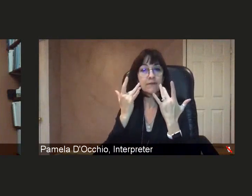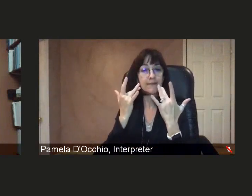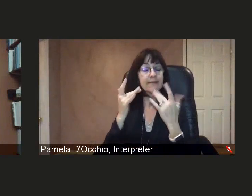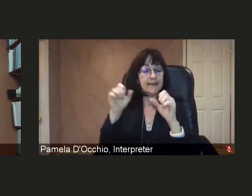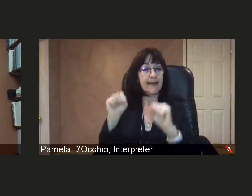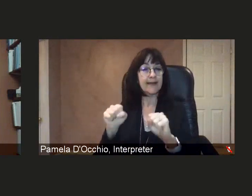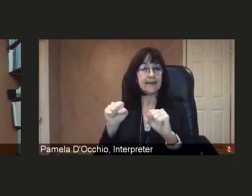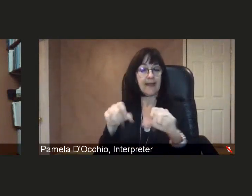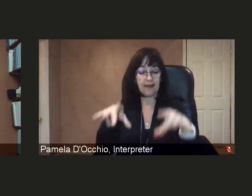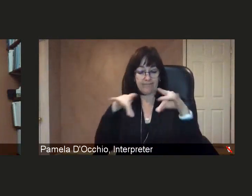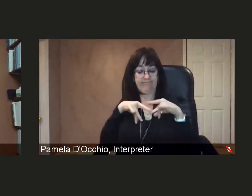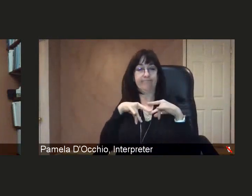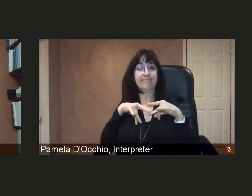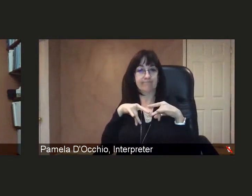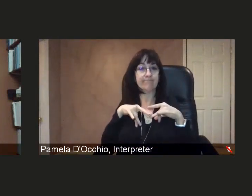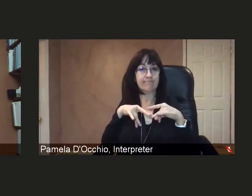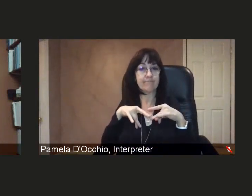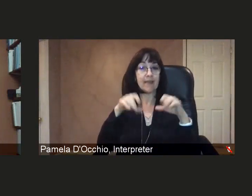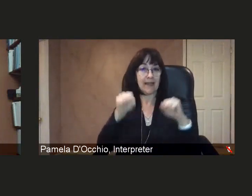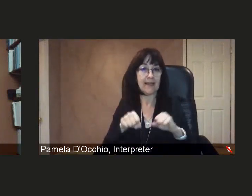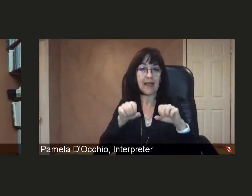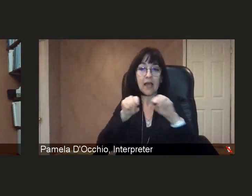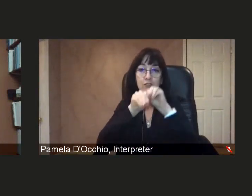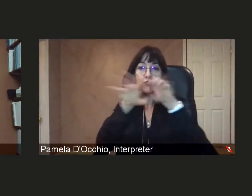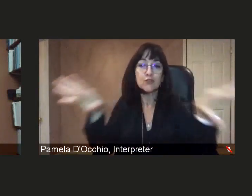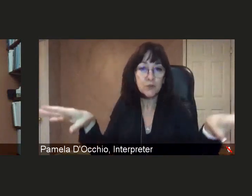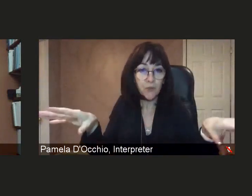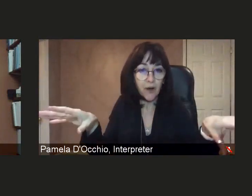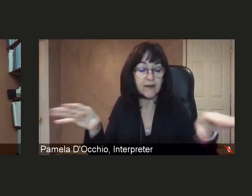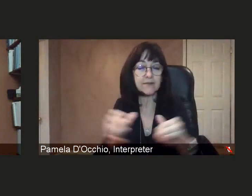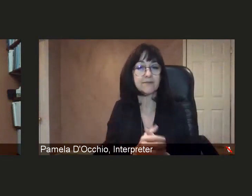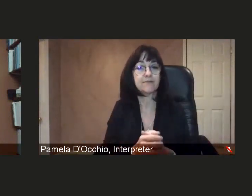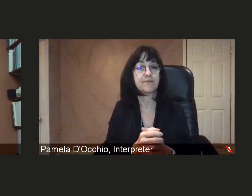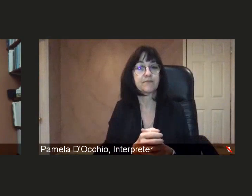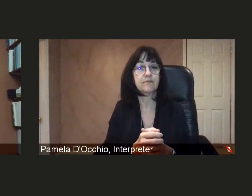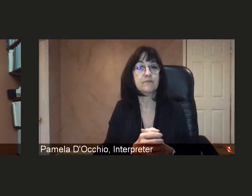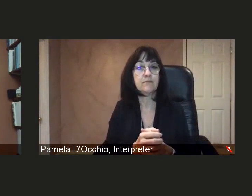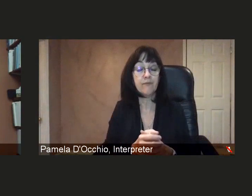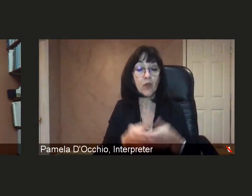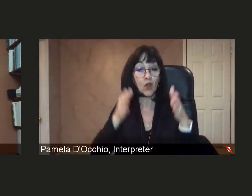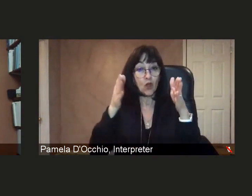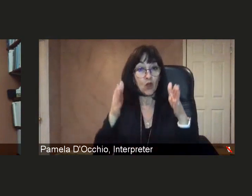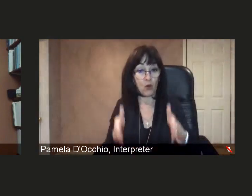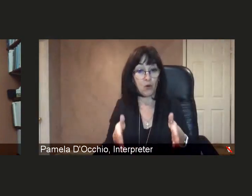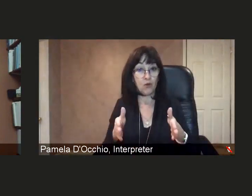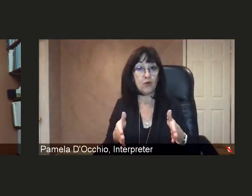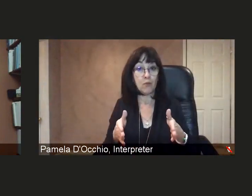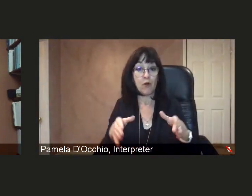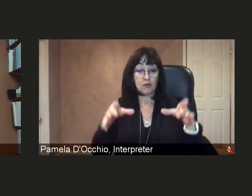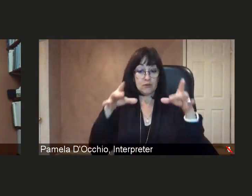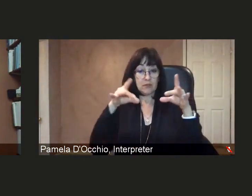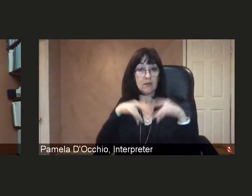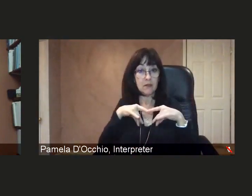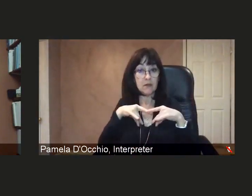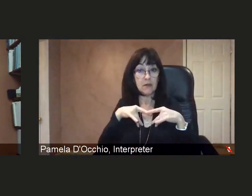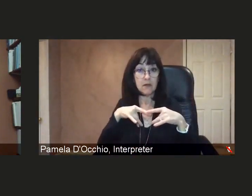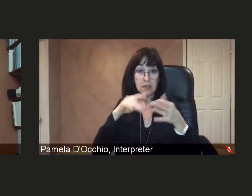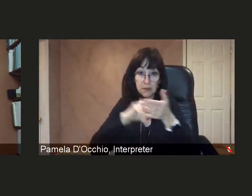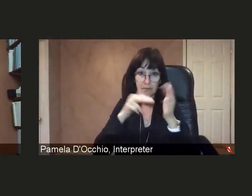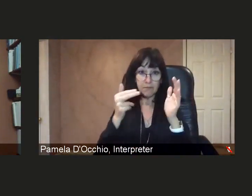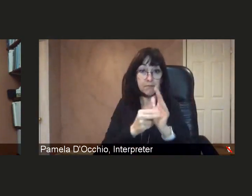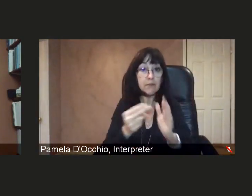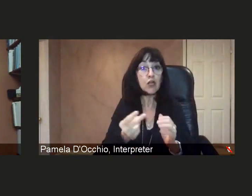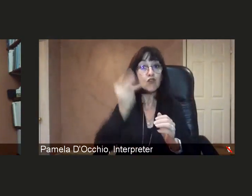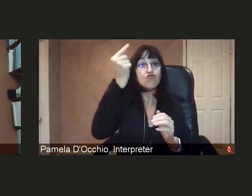way. After someone comes in contact with a virus, it does not mean that they will become infected with the virus,